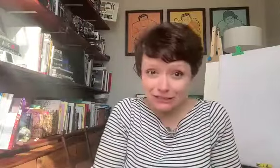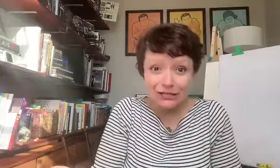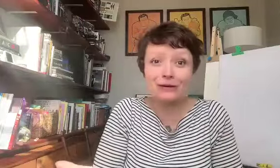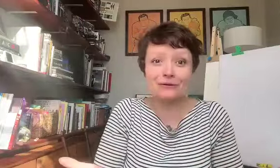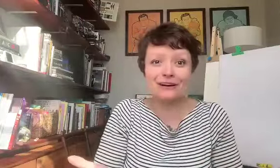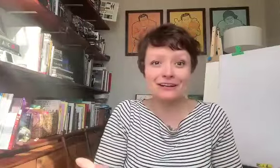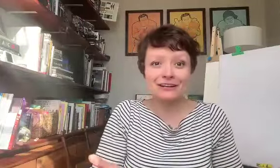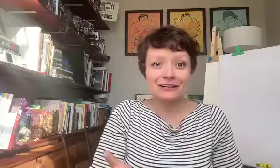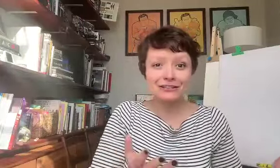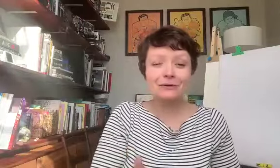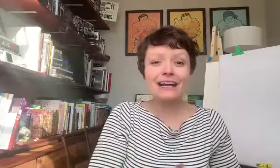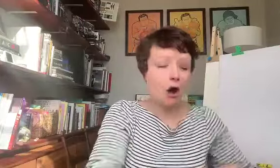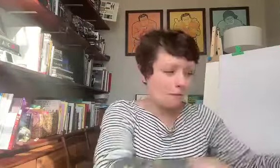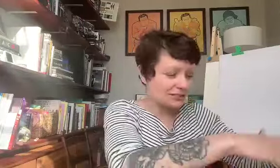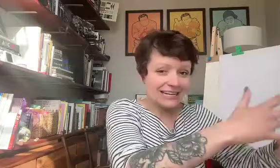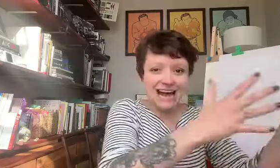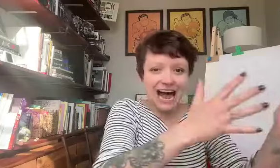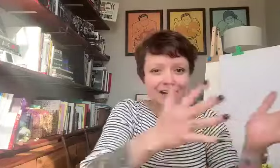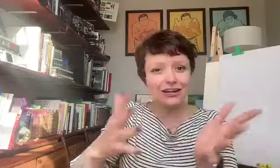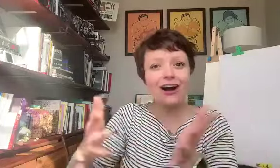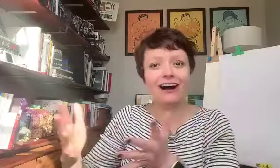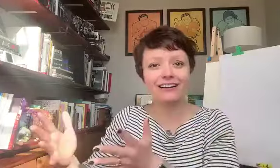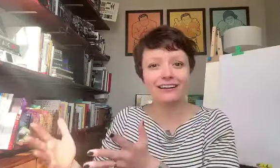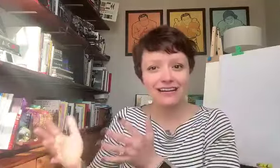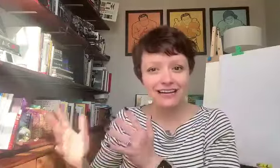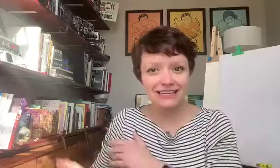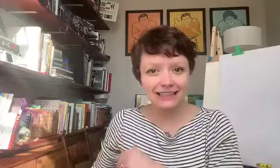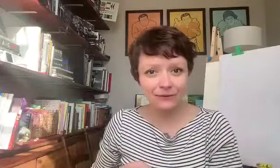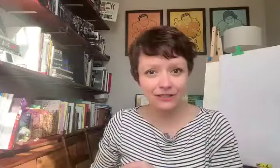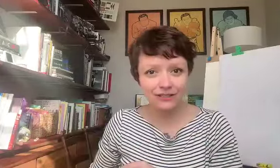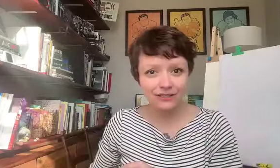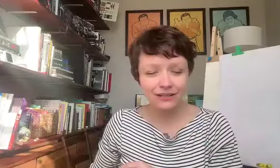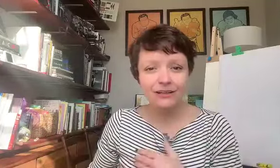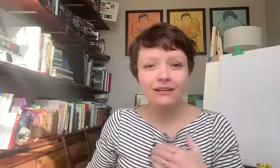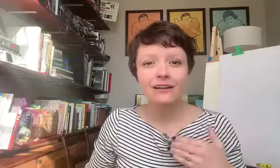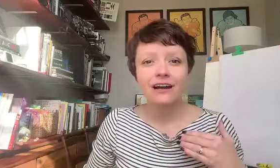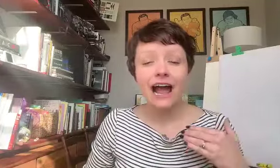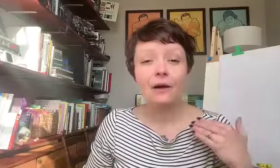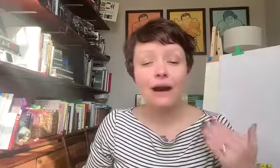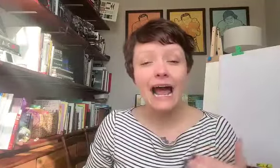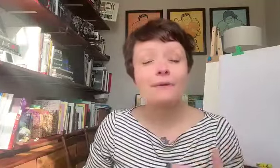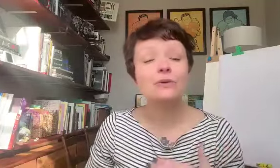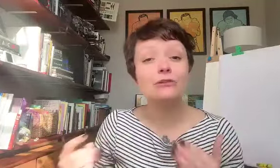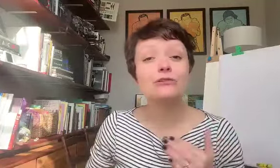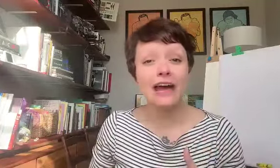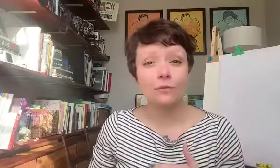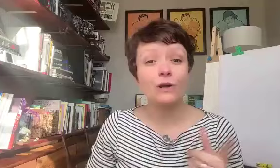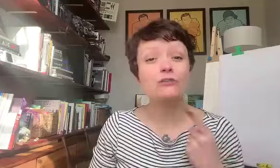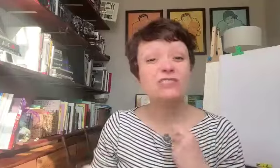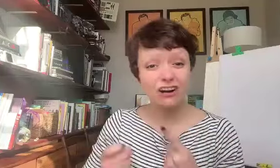to you, doing almost an entire song in sign language. And what happens when you do that? When you start